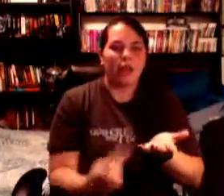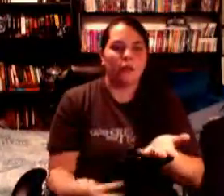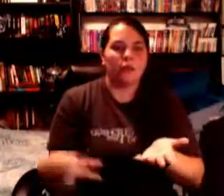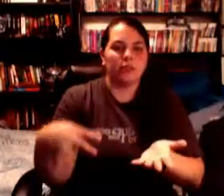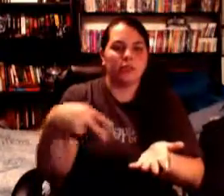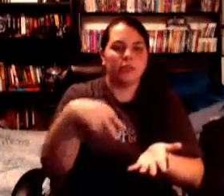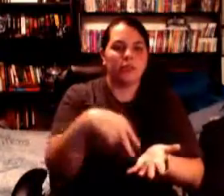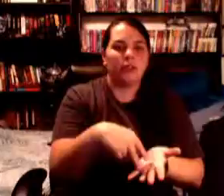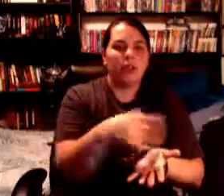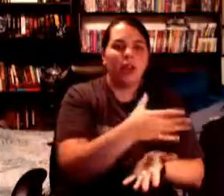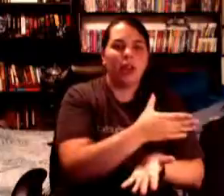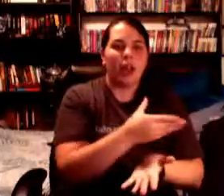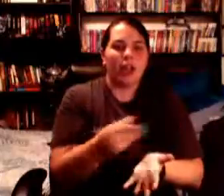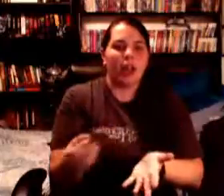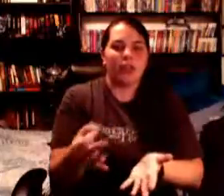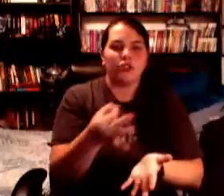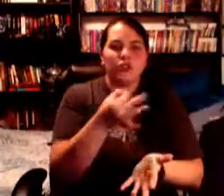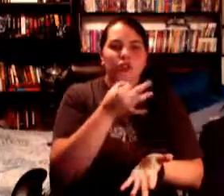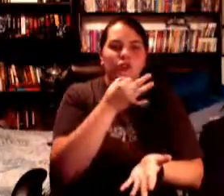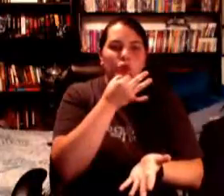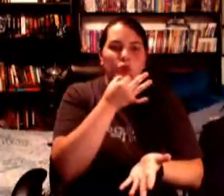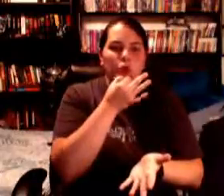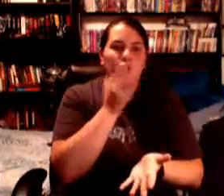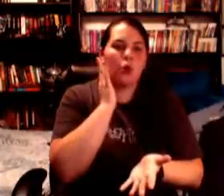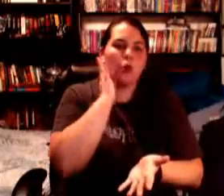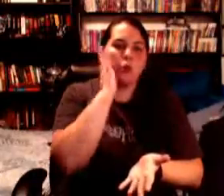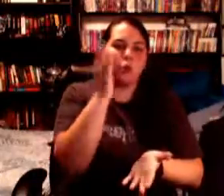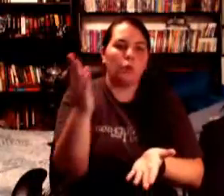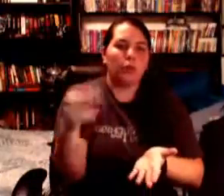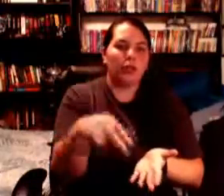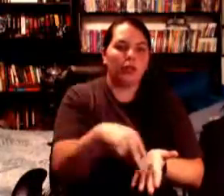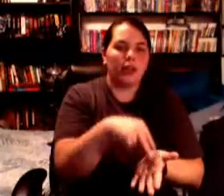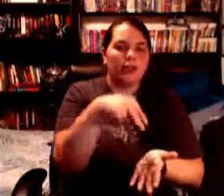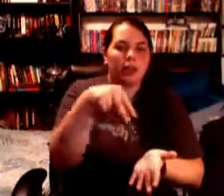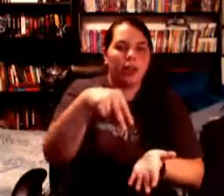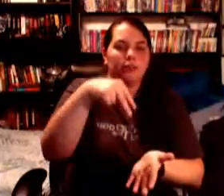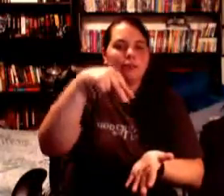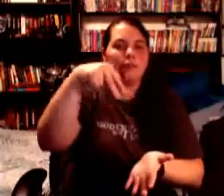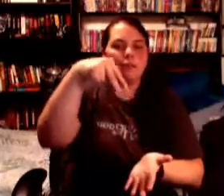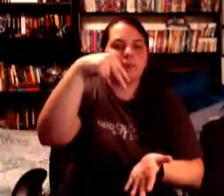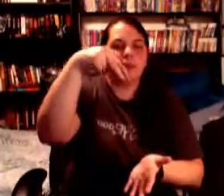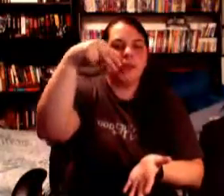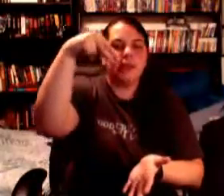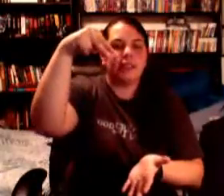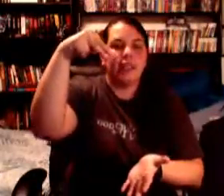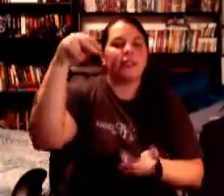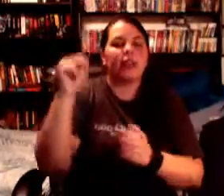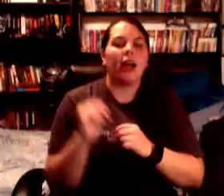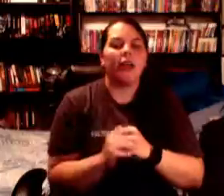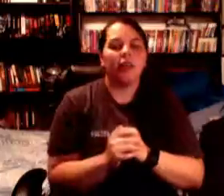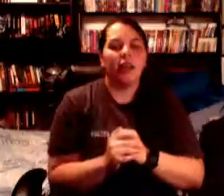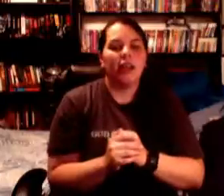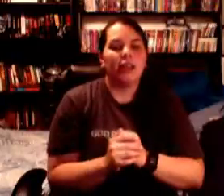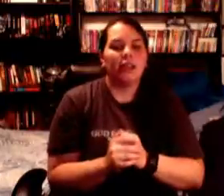had risen and soon would ascend. The next line